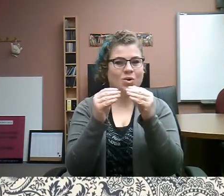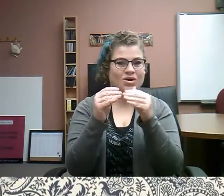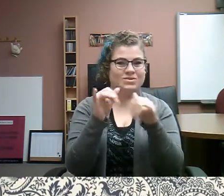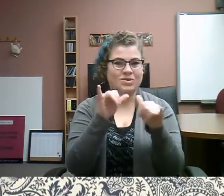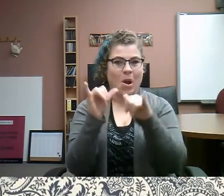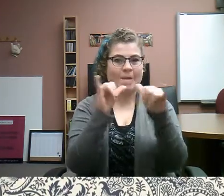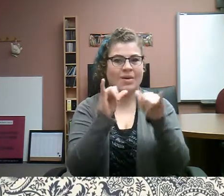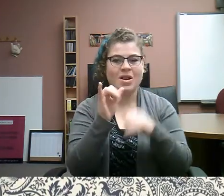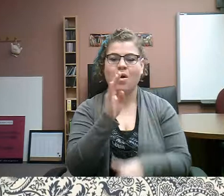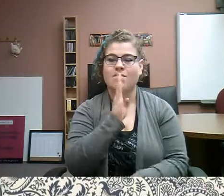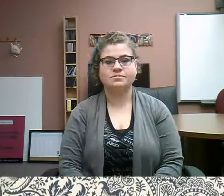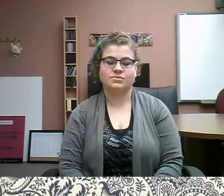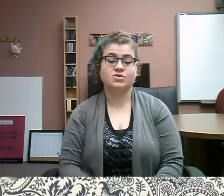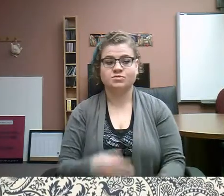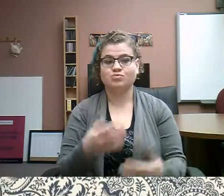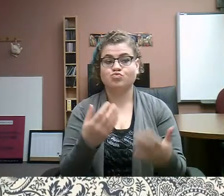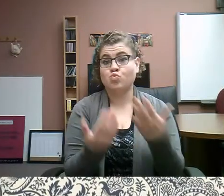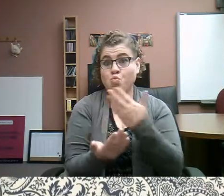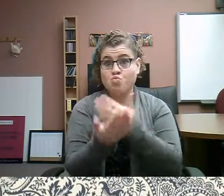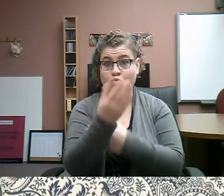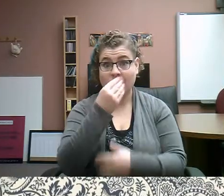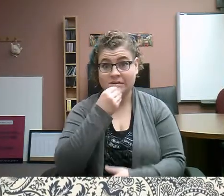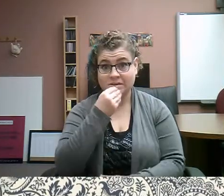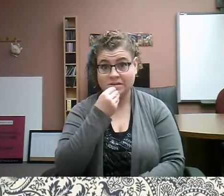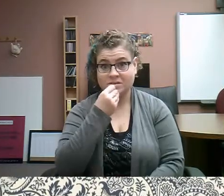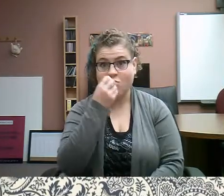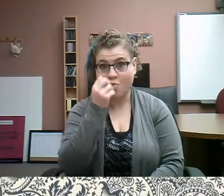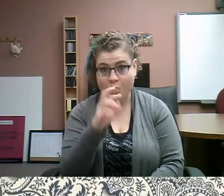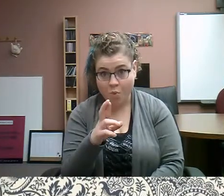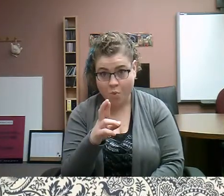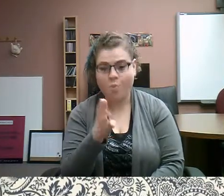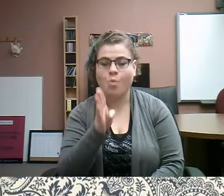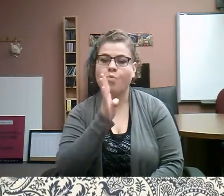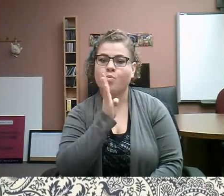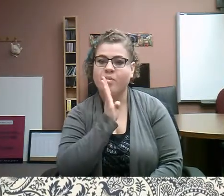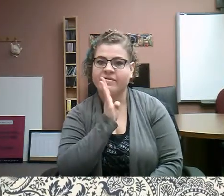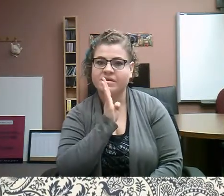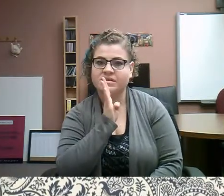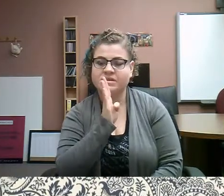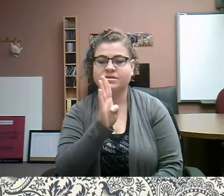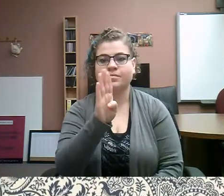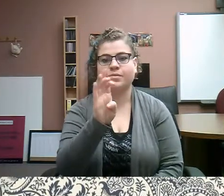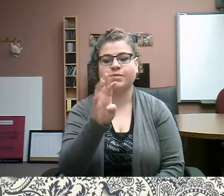morning. But it's more common to say breakfast this way.